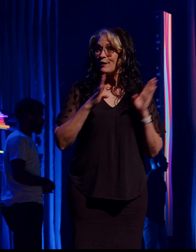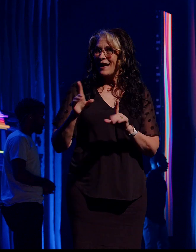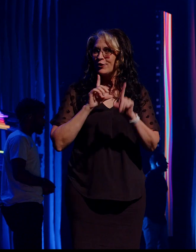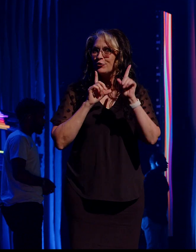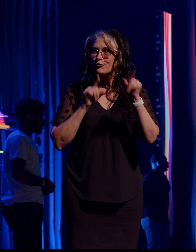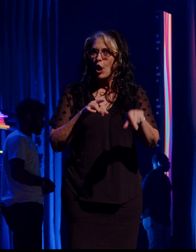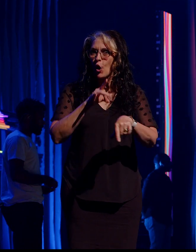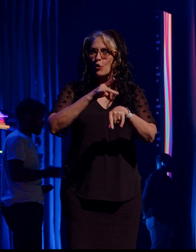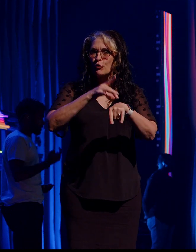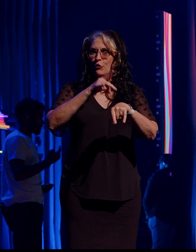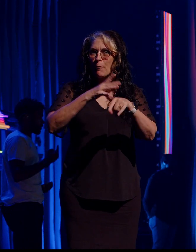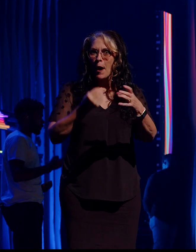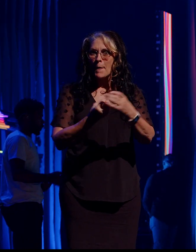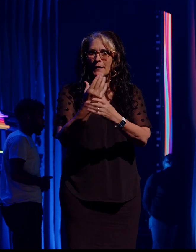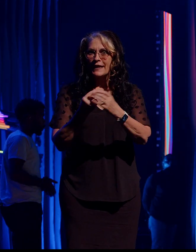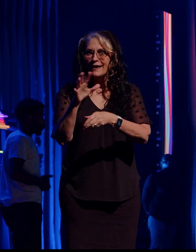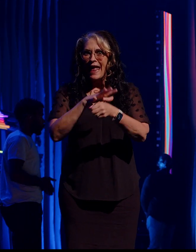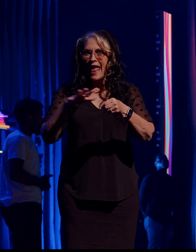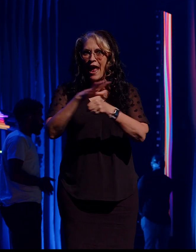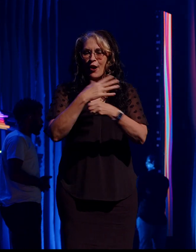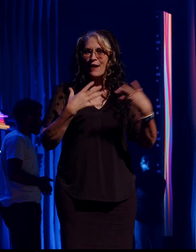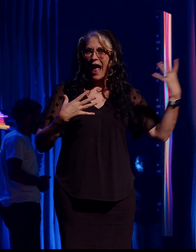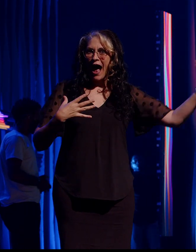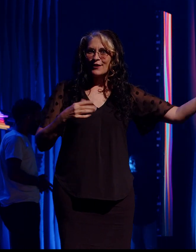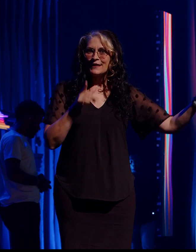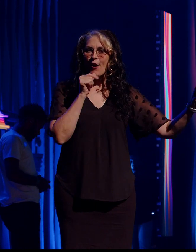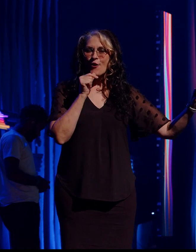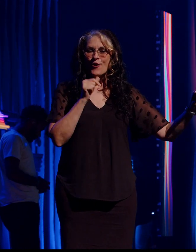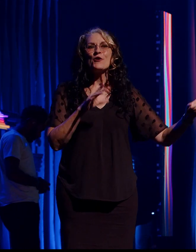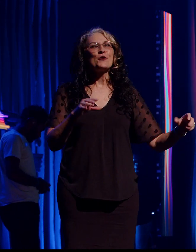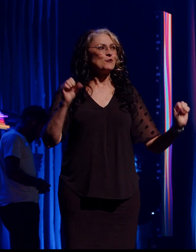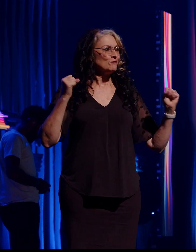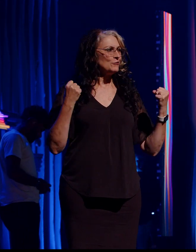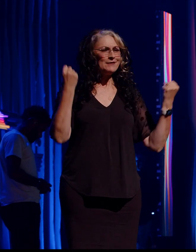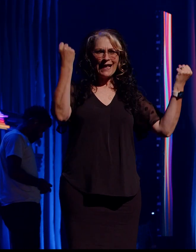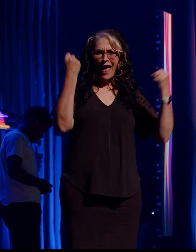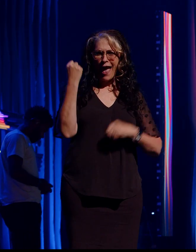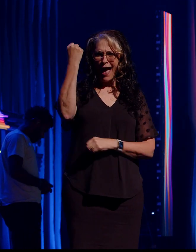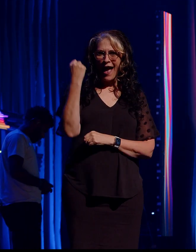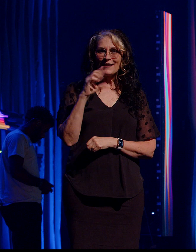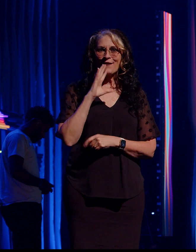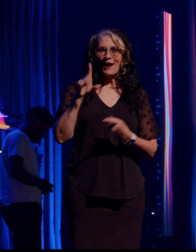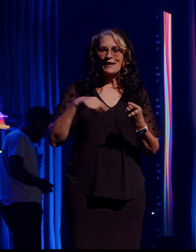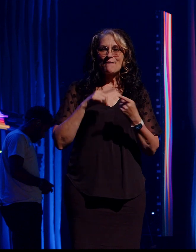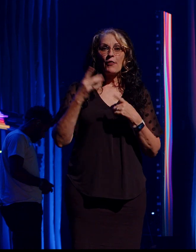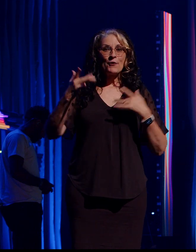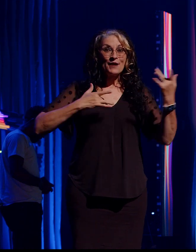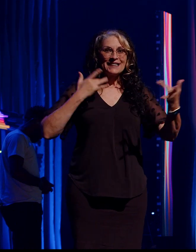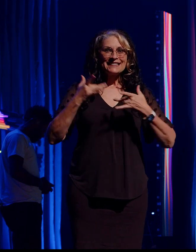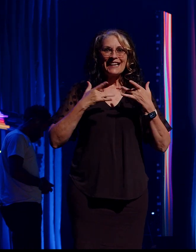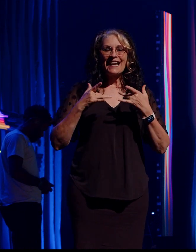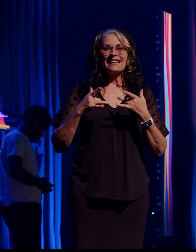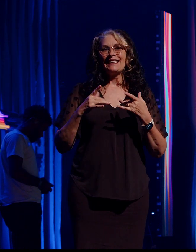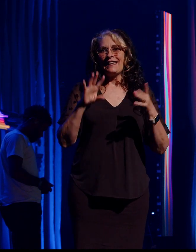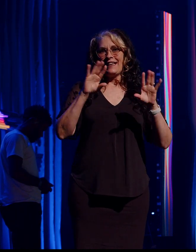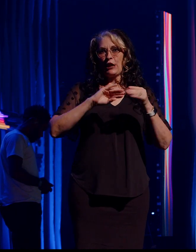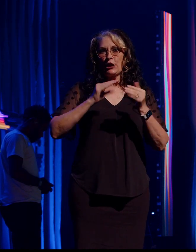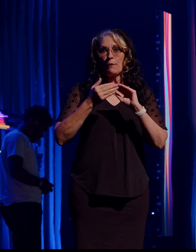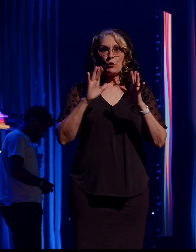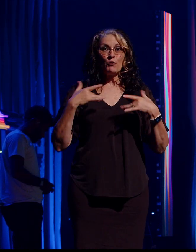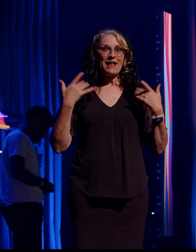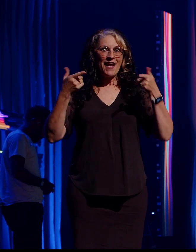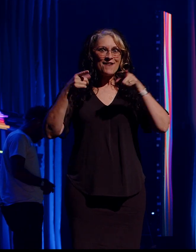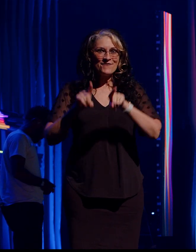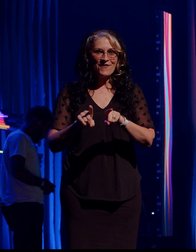go to the pumpkin patch after? There it is. That's what I'm talking about. We're so excited that we get to do community events